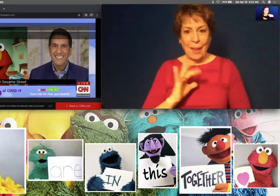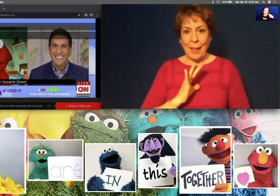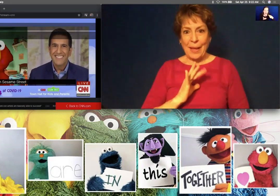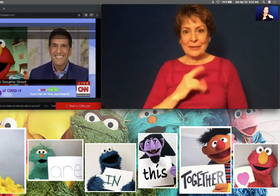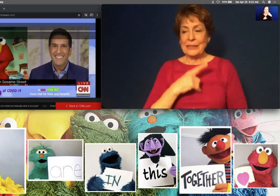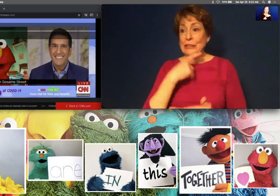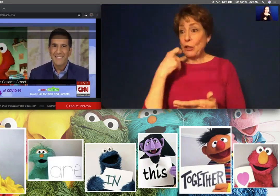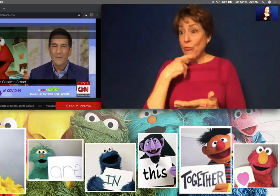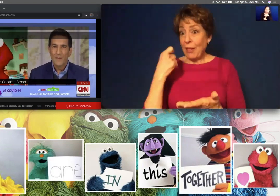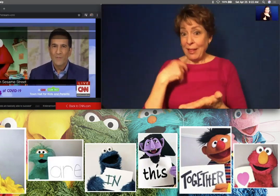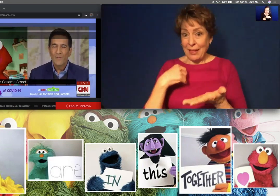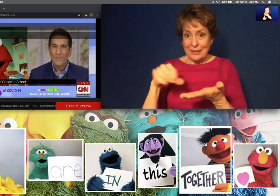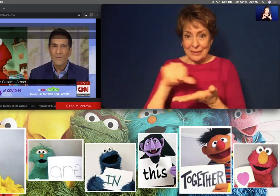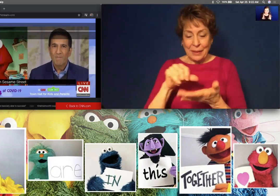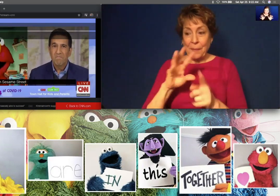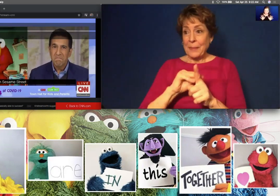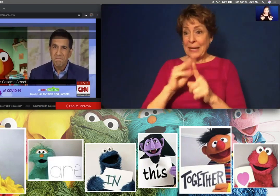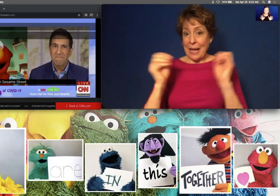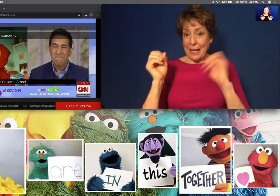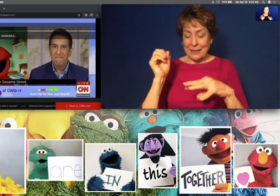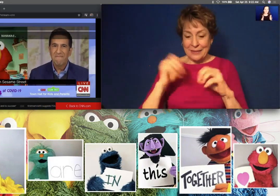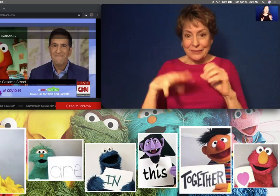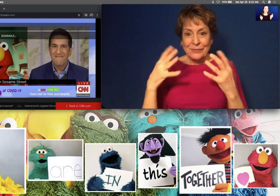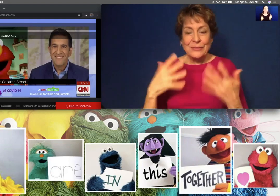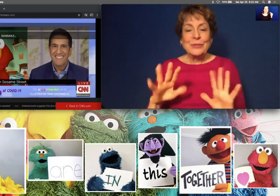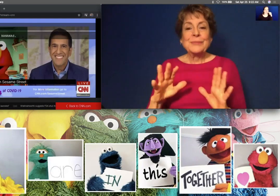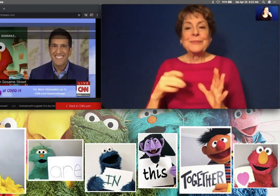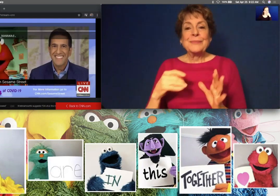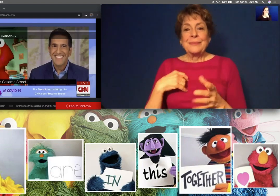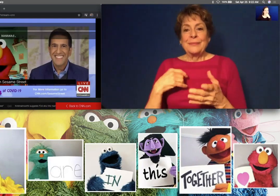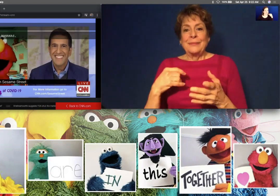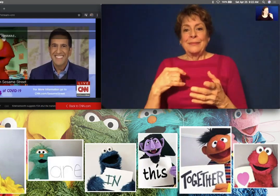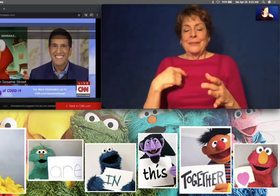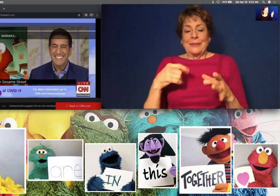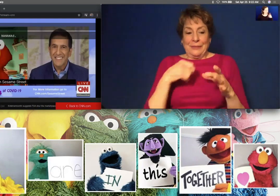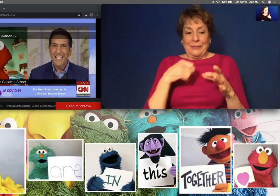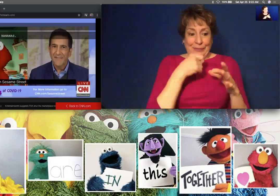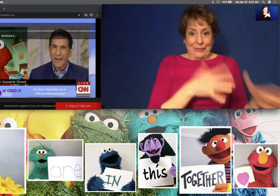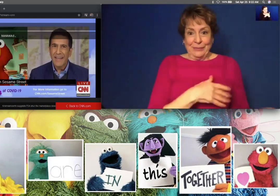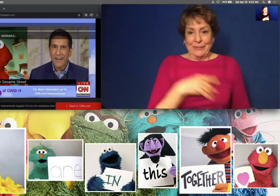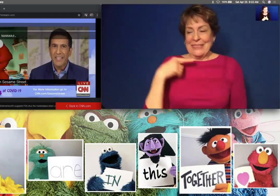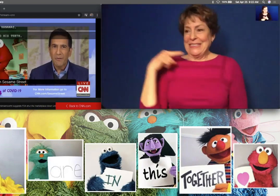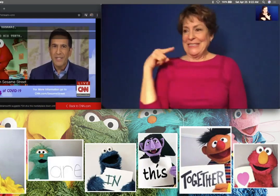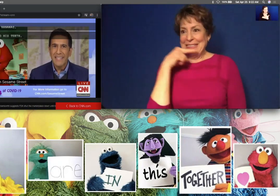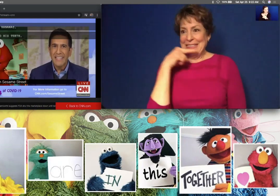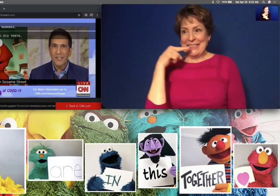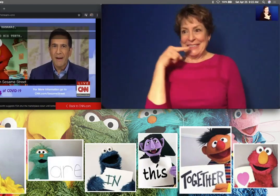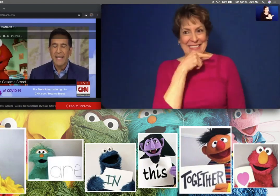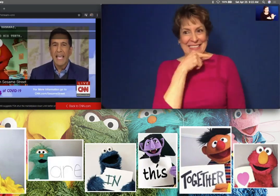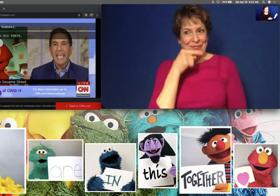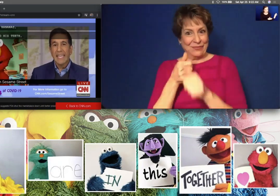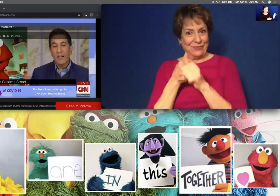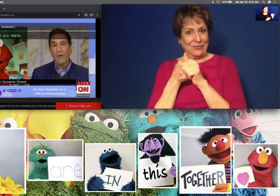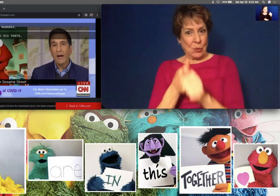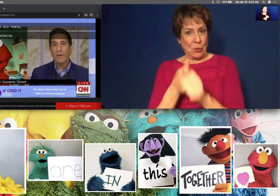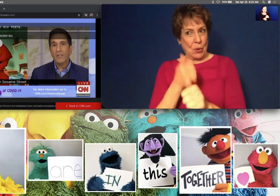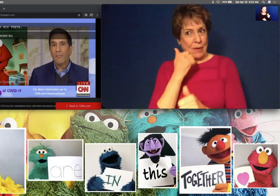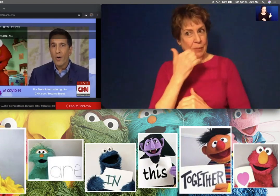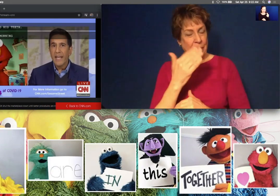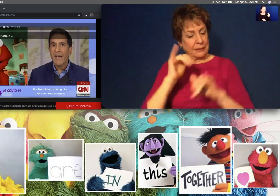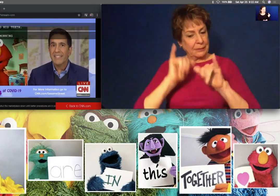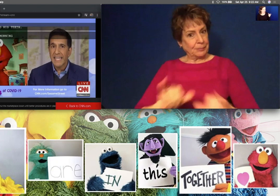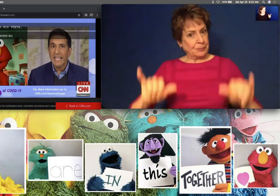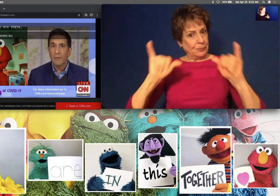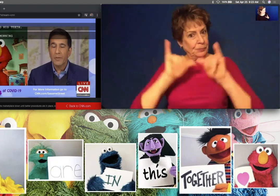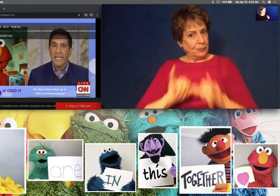bananas. Oh, and then Elmo brushed his teeth. It's part of Elmo's morning routine. Sounds like a very healthy routine. That's great. You know, Elmo, it's